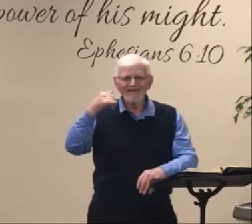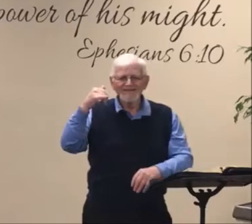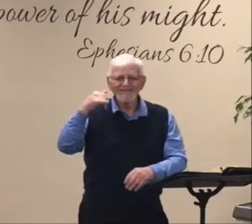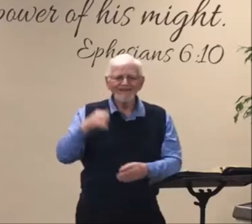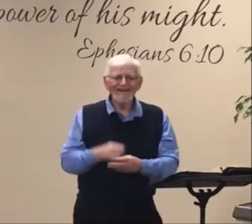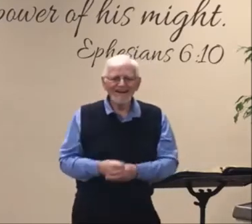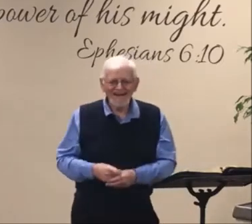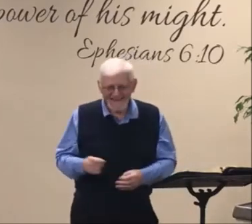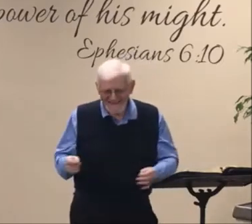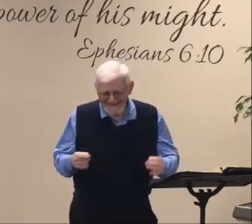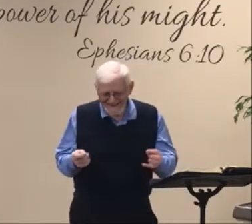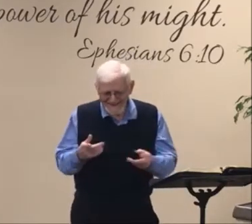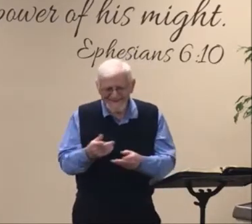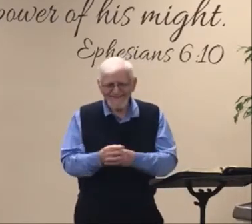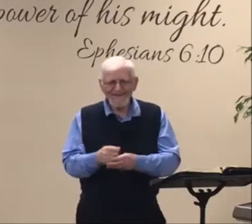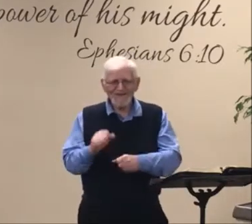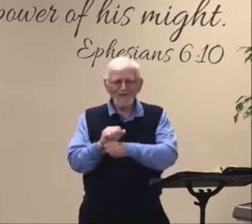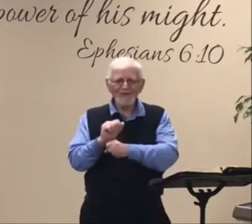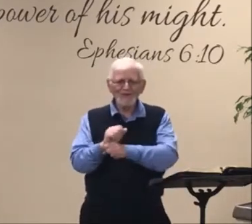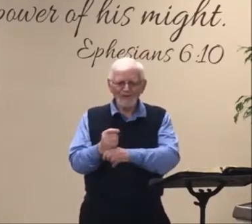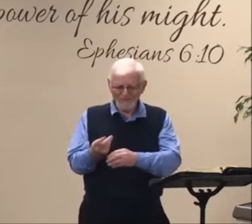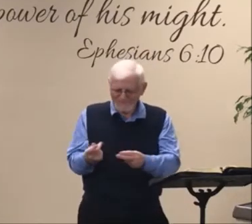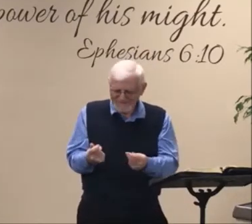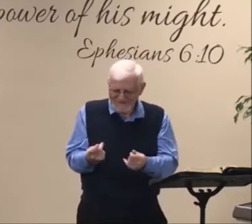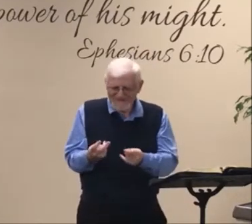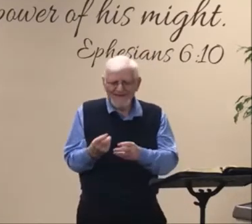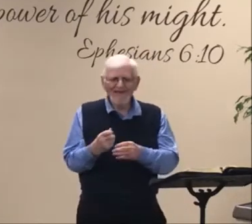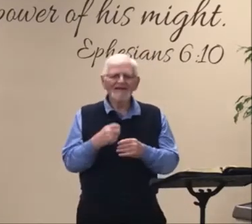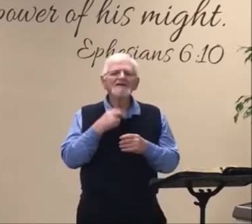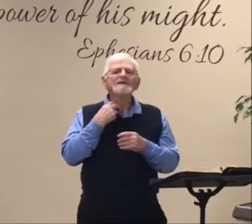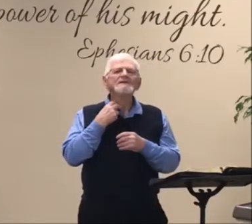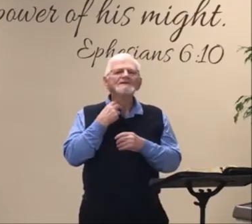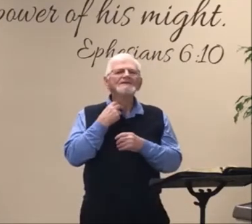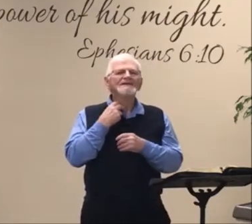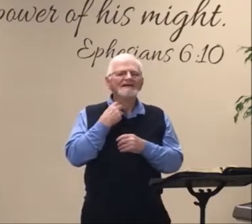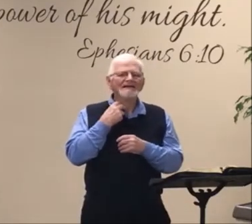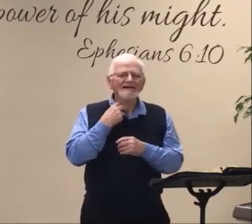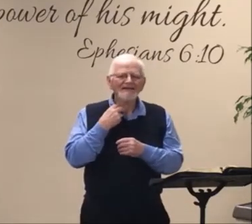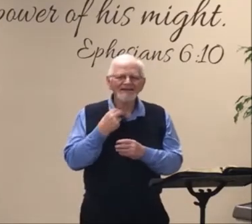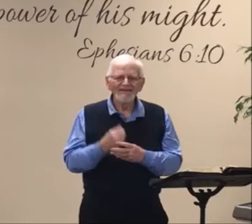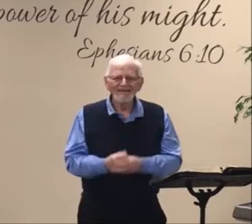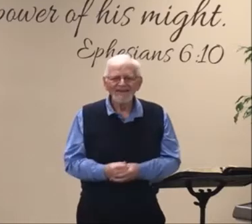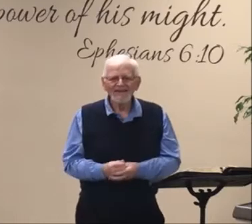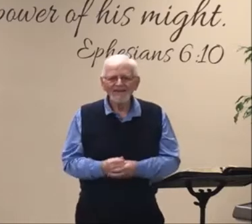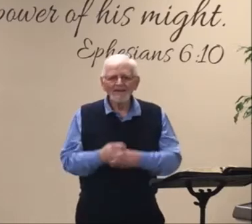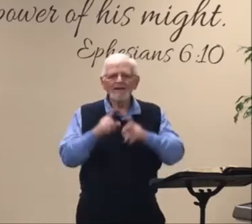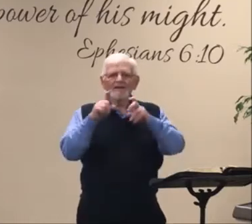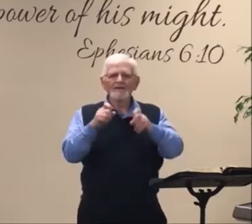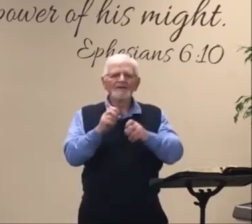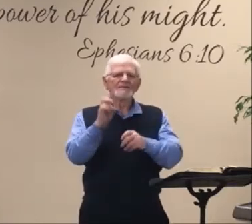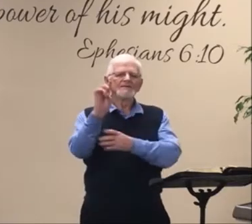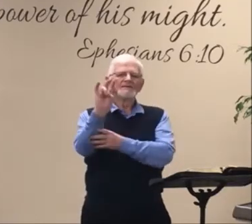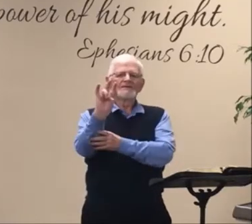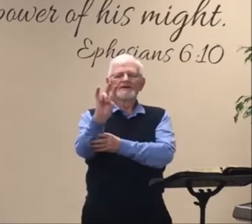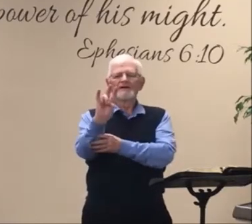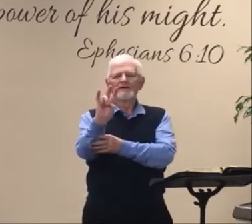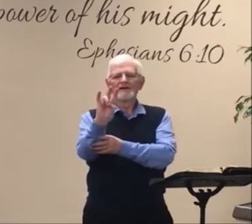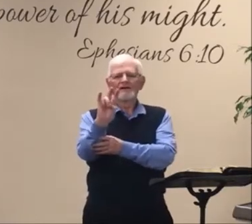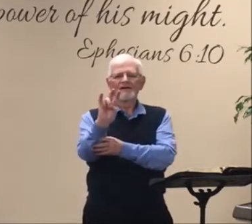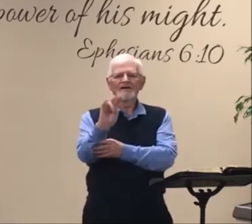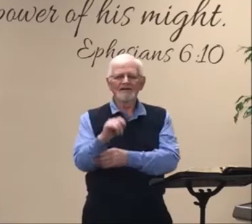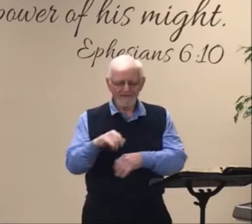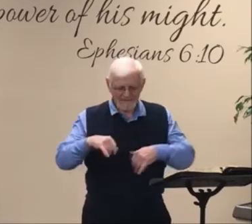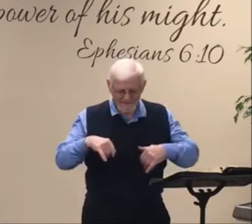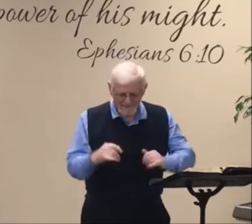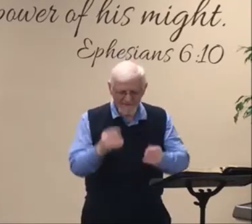my hand. I got mud all over the place. I'm looking, my neck needs a break anyway. So we get this question number 7. We are still